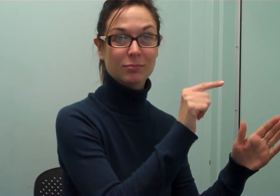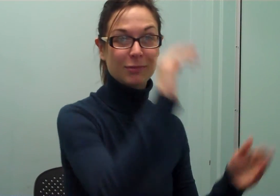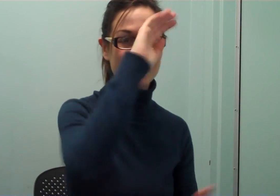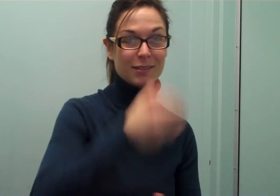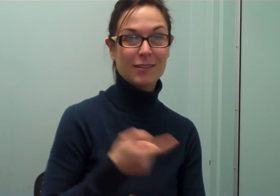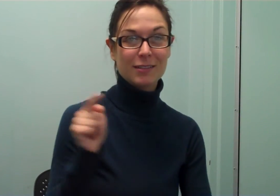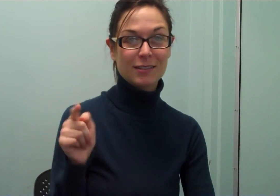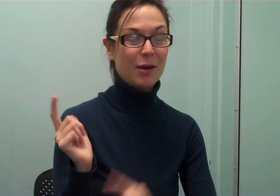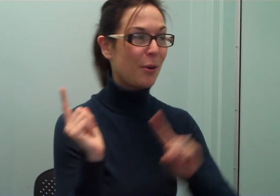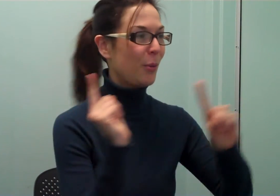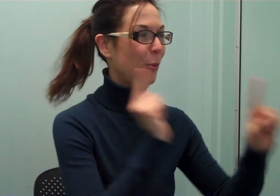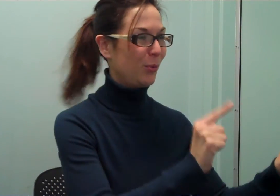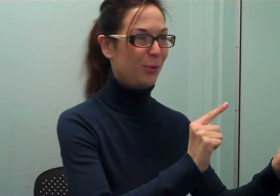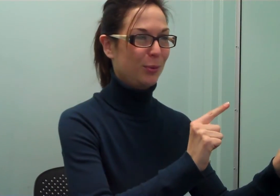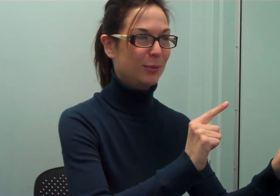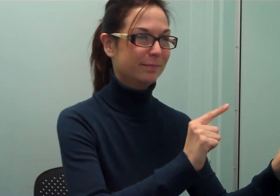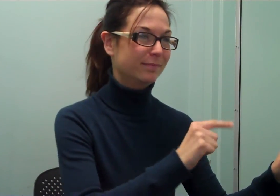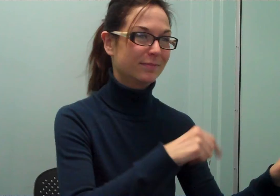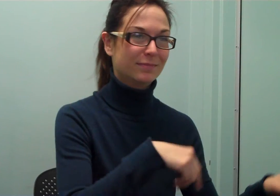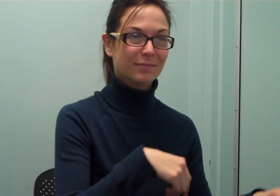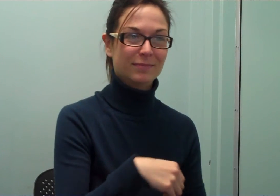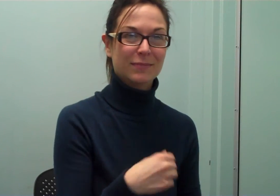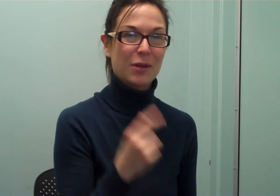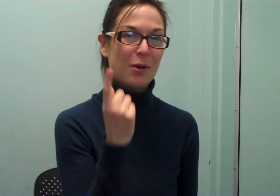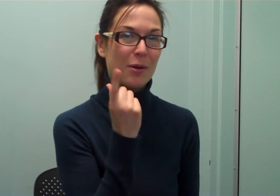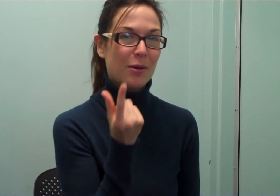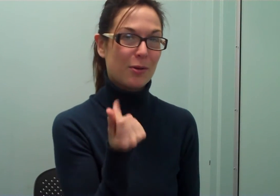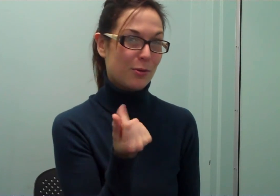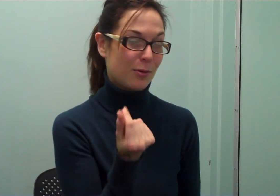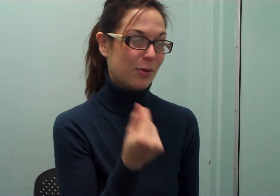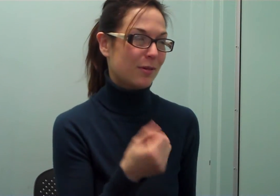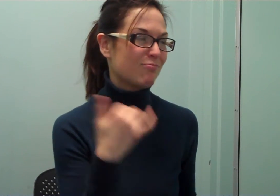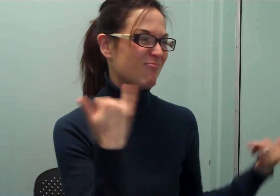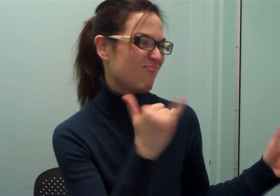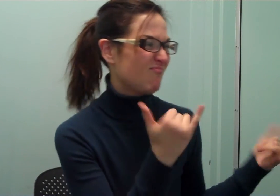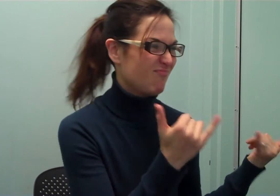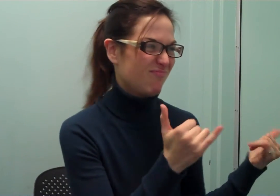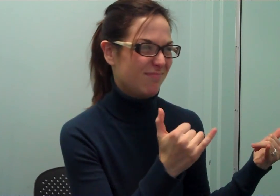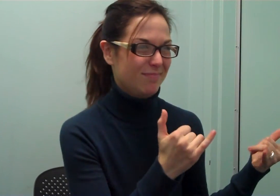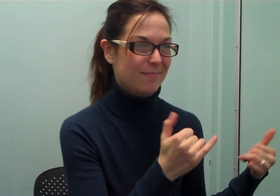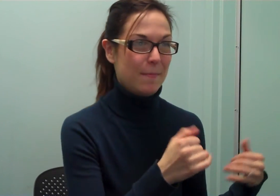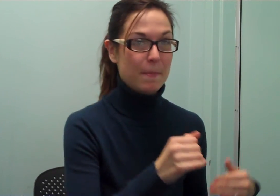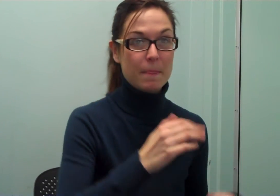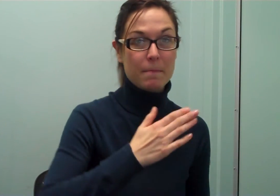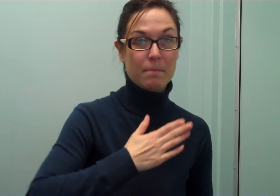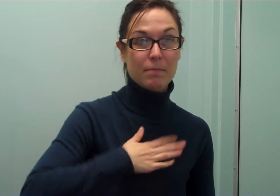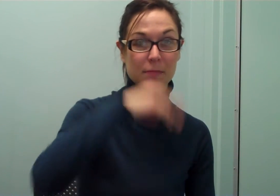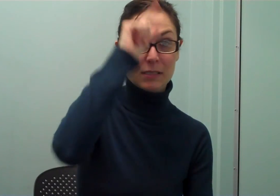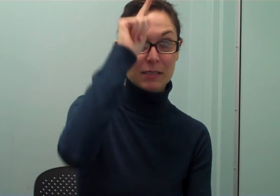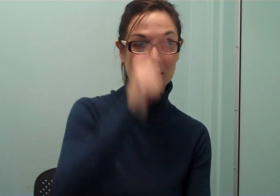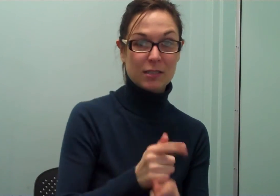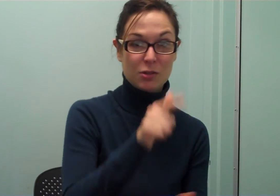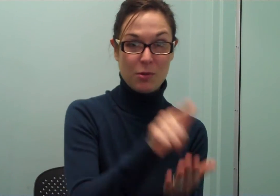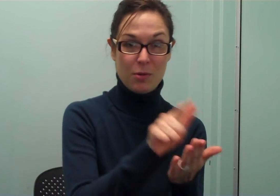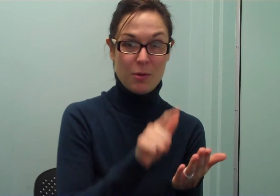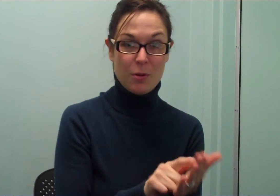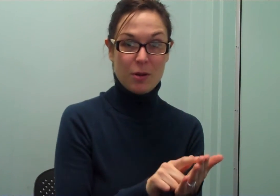he plays with. And my sister-in-law, who has 5 children, she has a little zoo over there. So I send him to